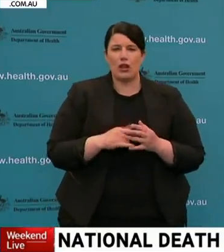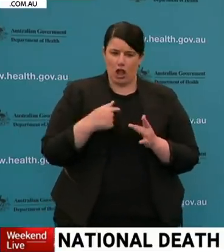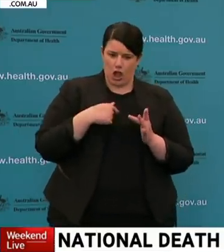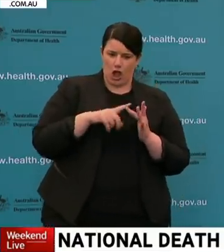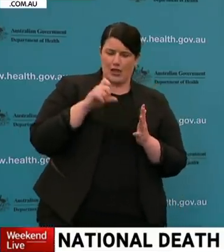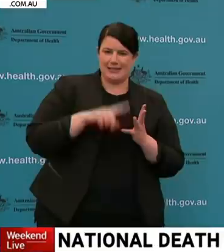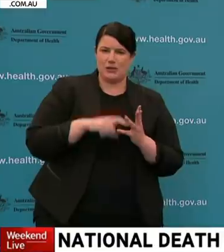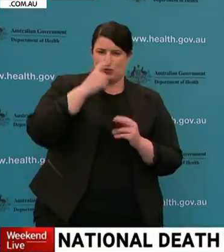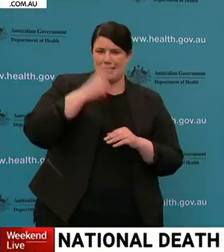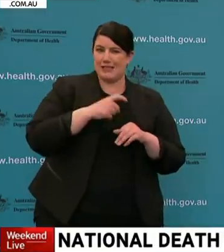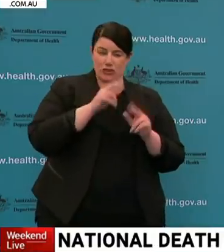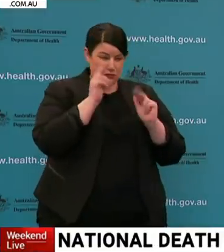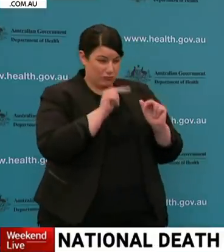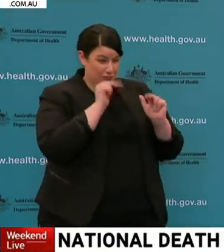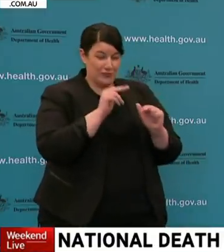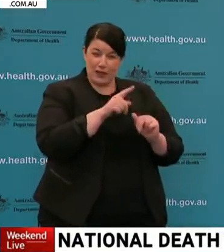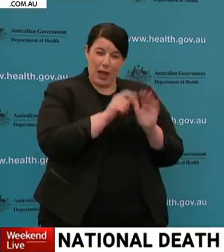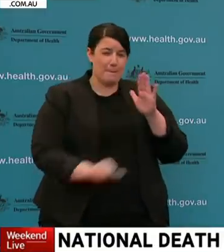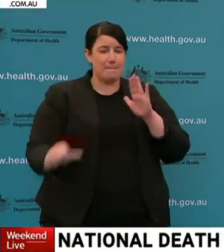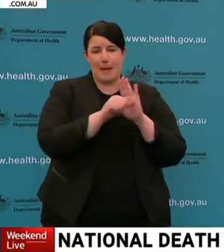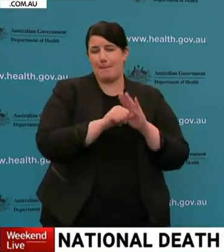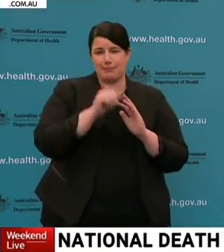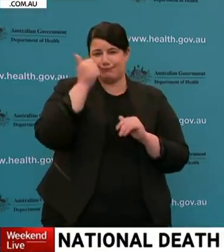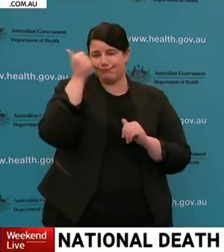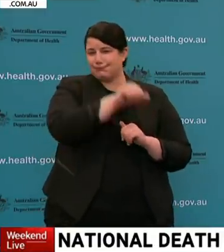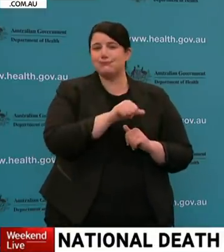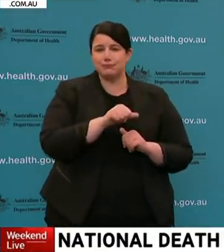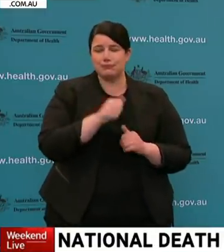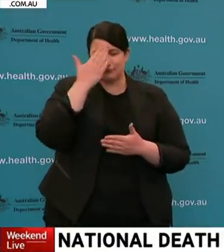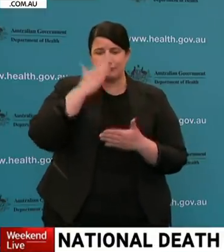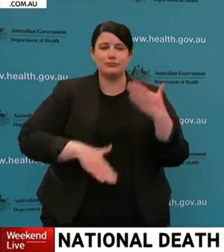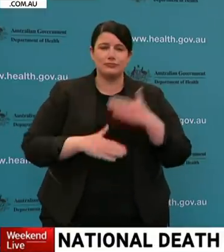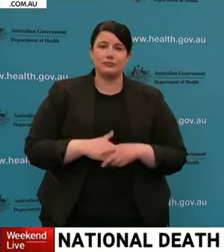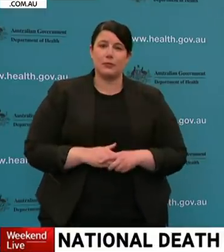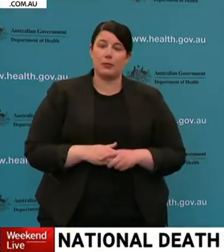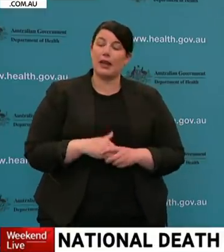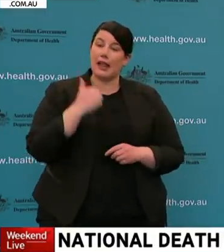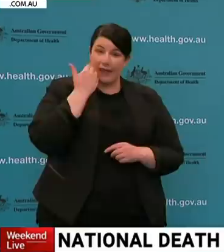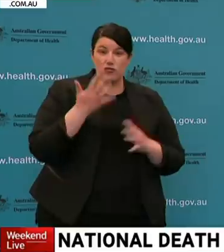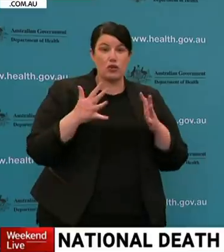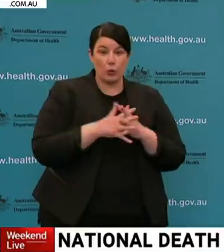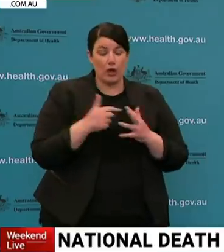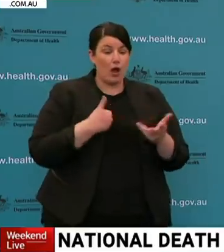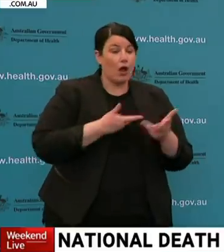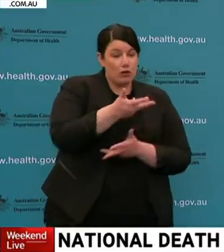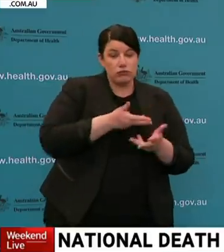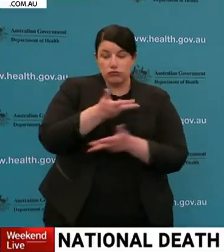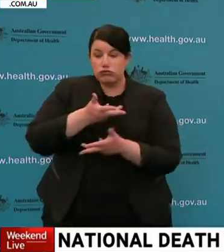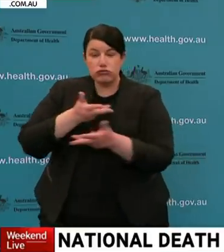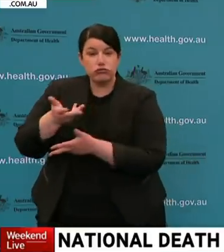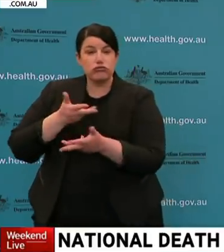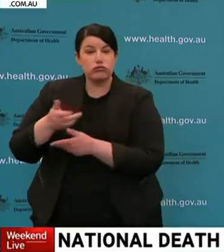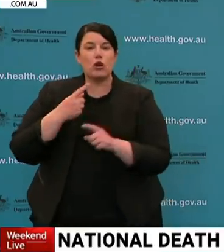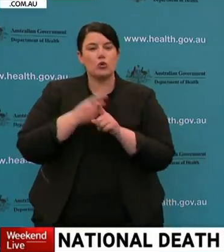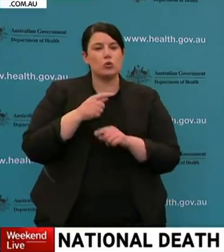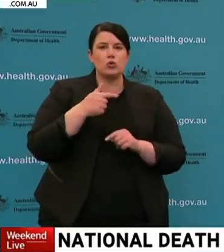care doctors and nurses are world experts at. There's not a week goes by that I don't speak to the President of ANZICS, Anthony